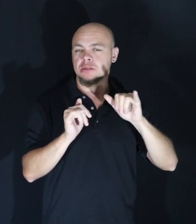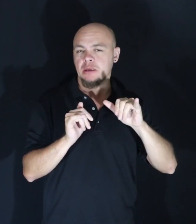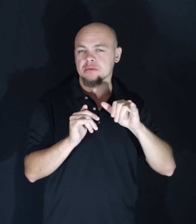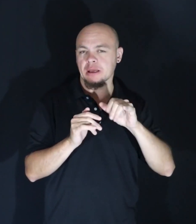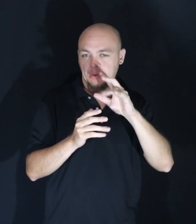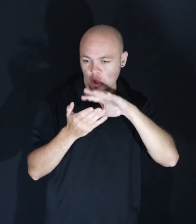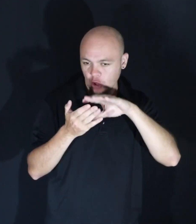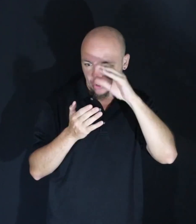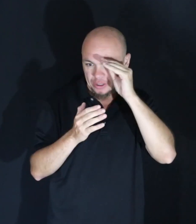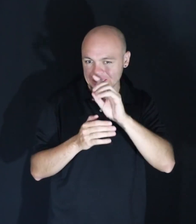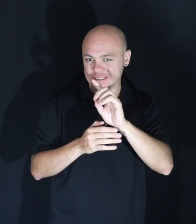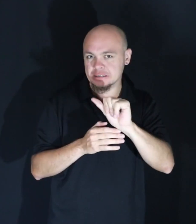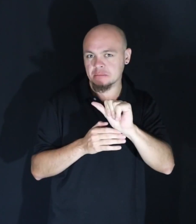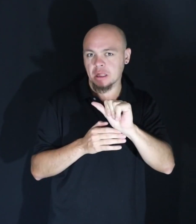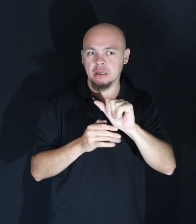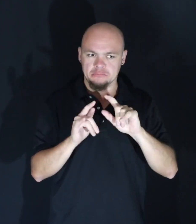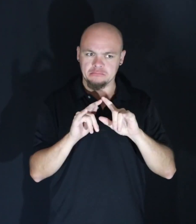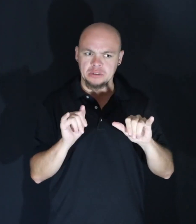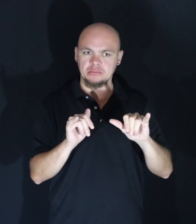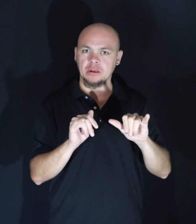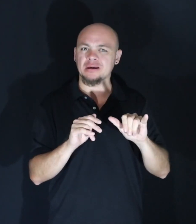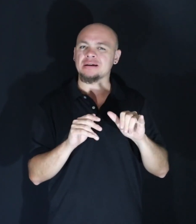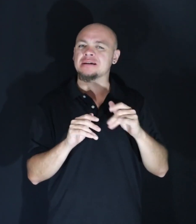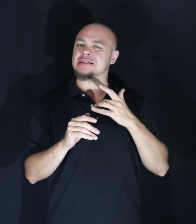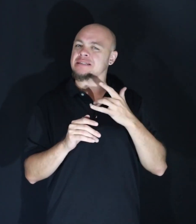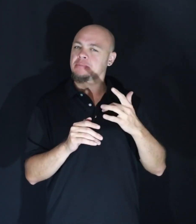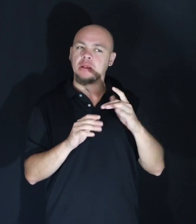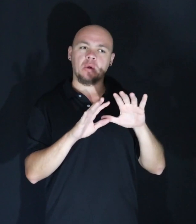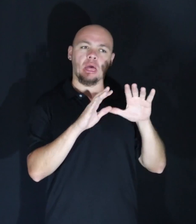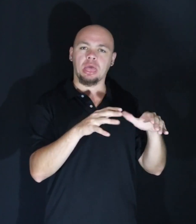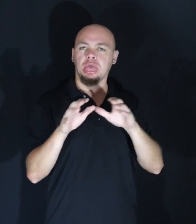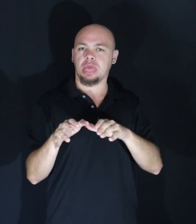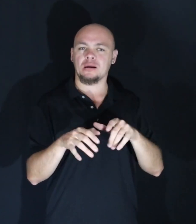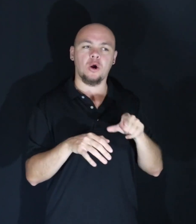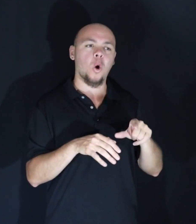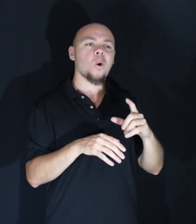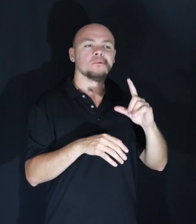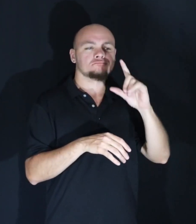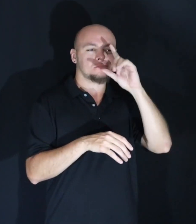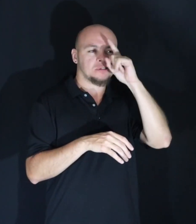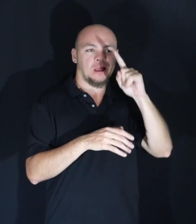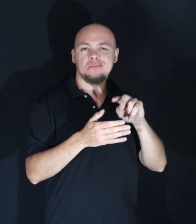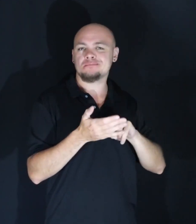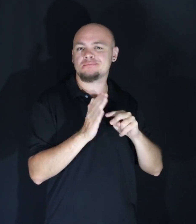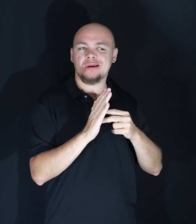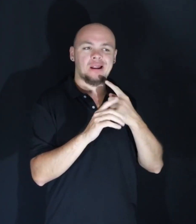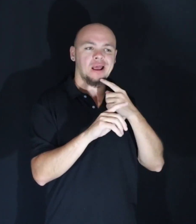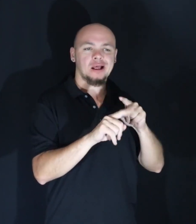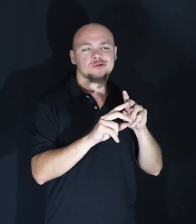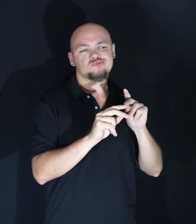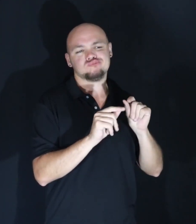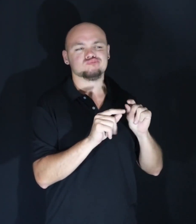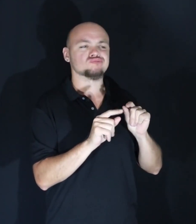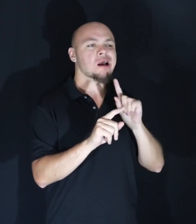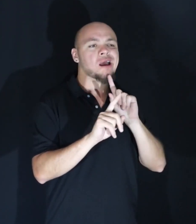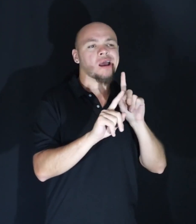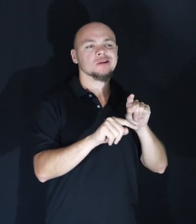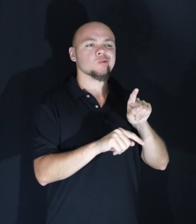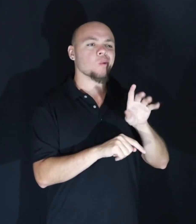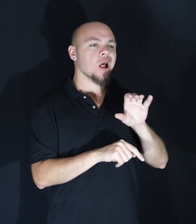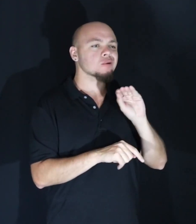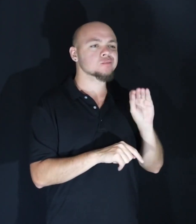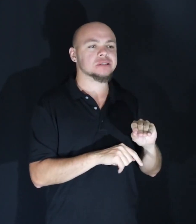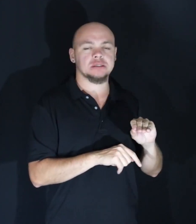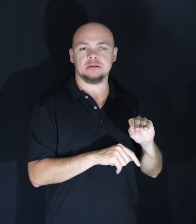tend to label and categorize people. Intelligence is thought of as the kids who know the answers right away or get 100% in tests.